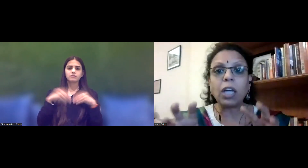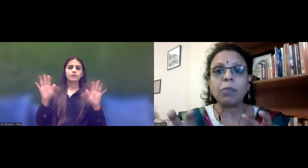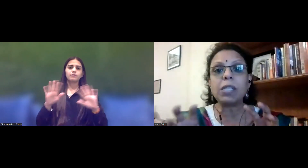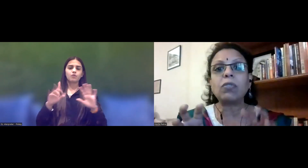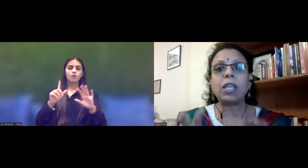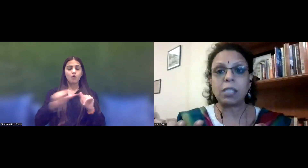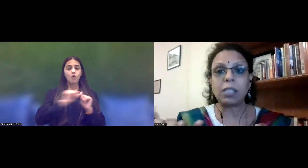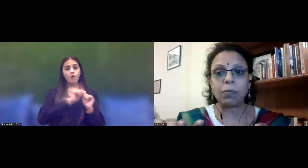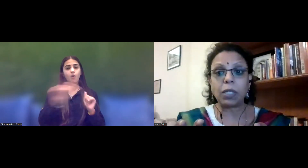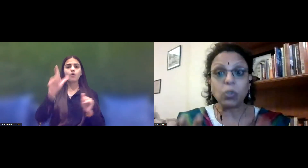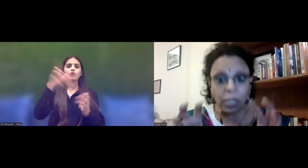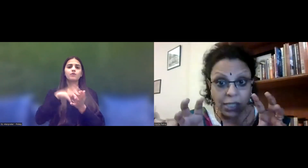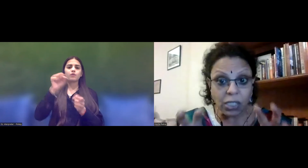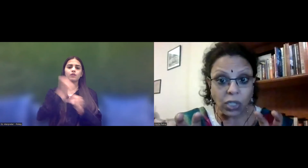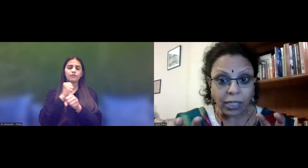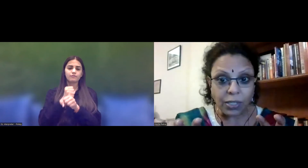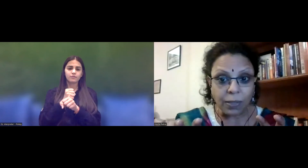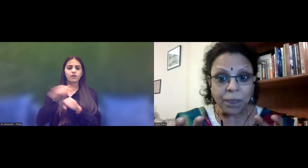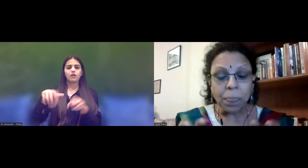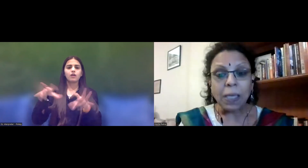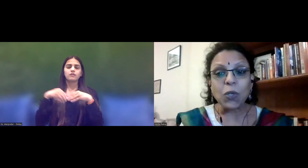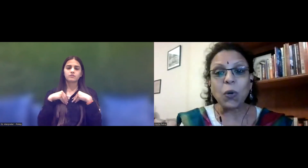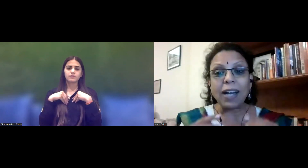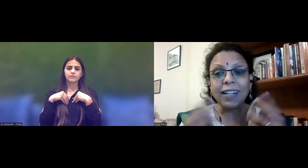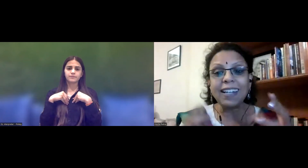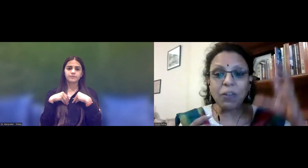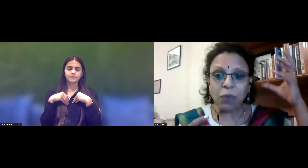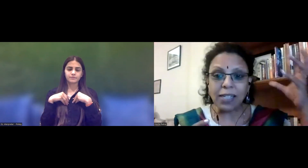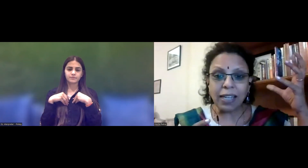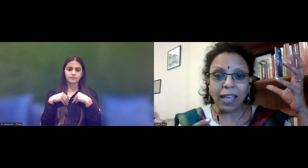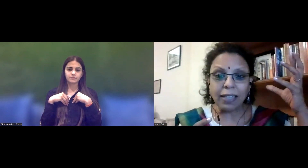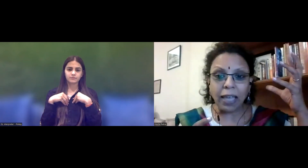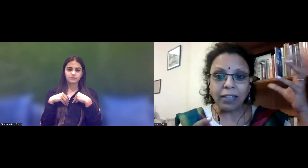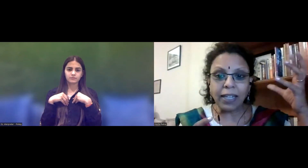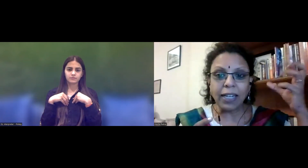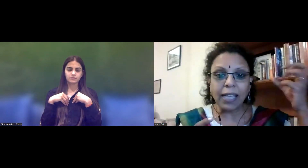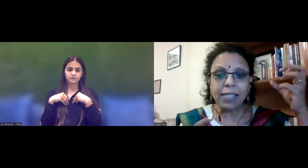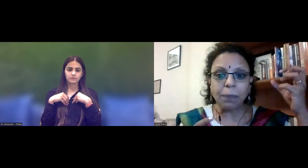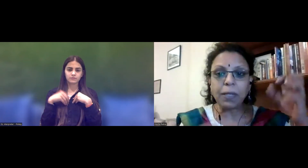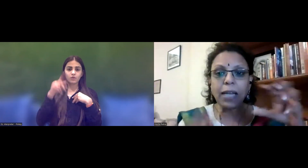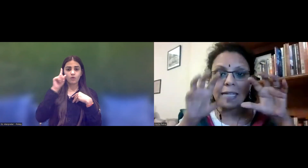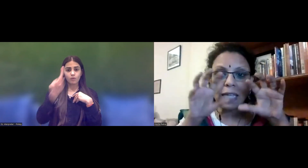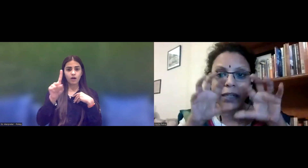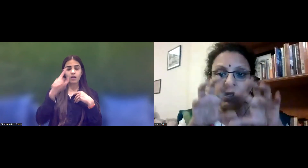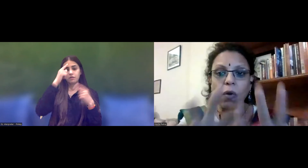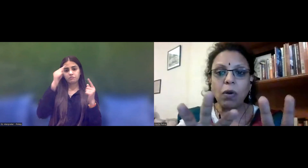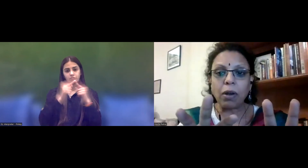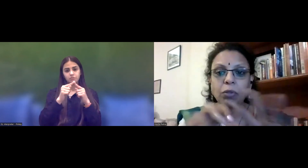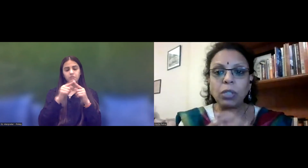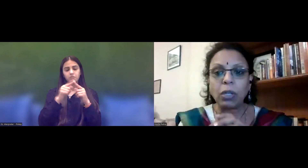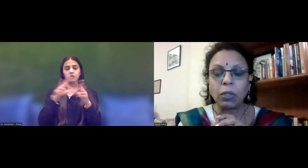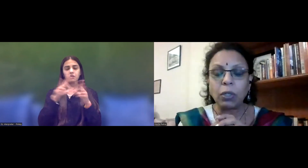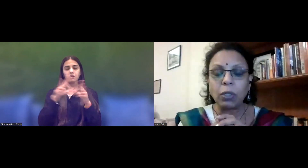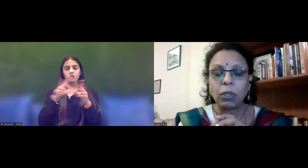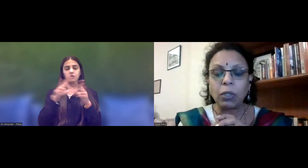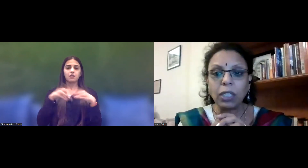local governments have to accept it. So it is a challenge. So earlier one agreed and accepted and said to